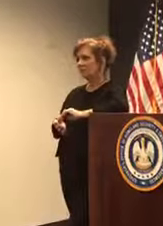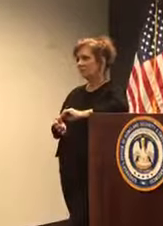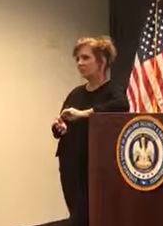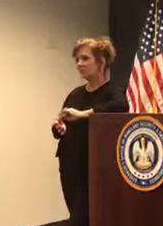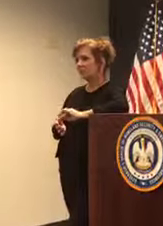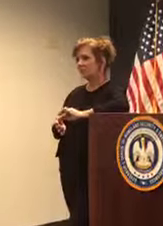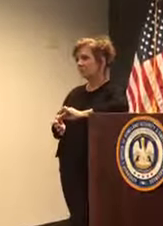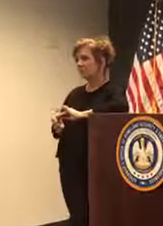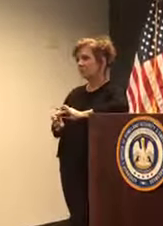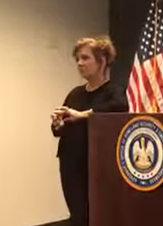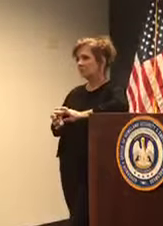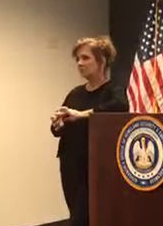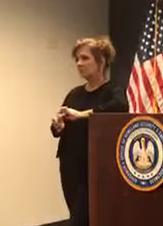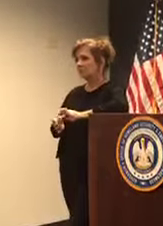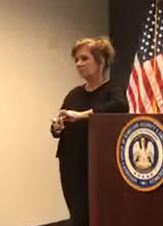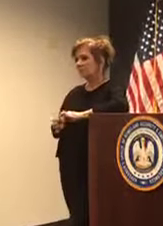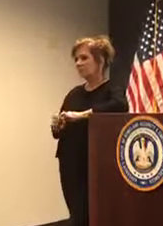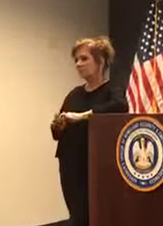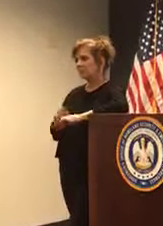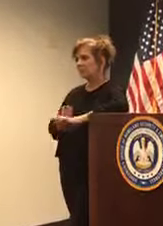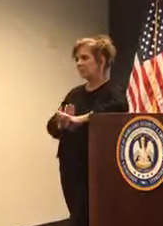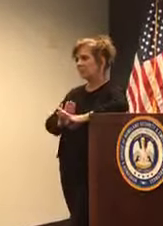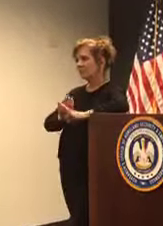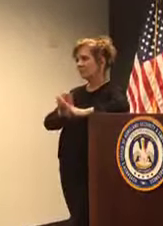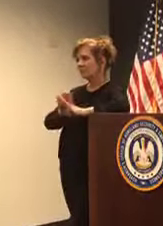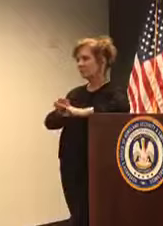I had a discussion.